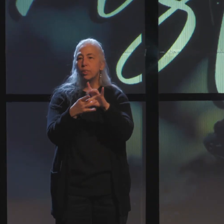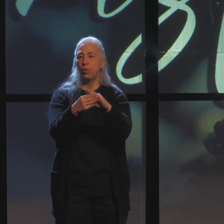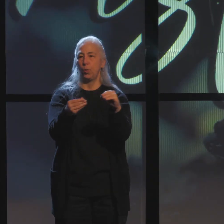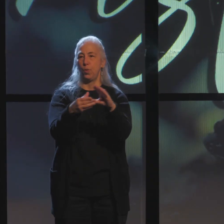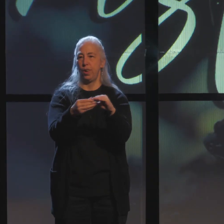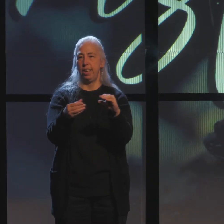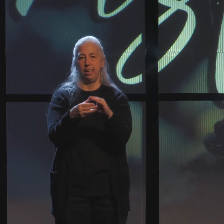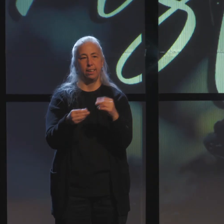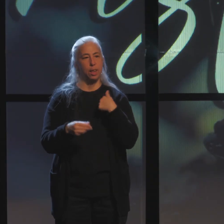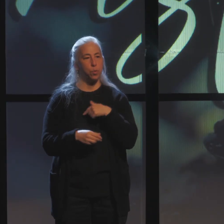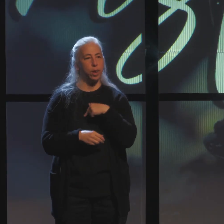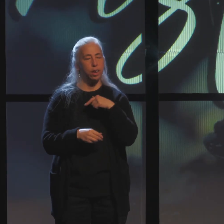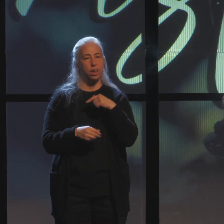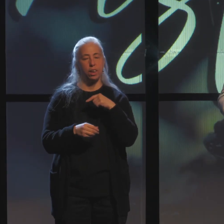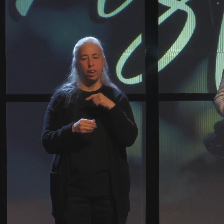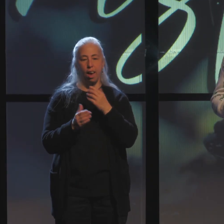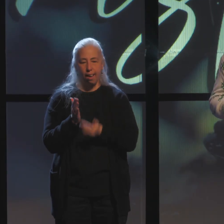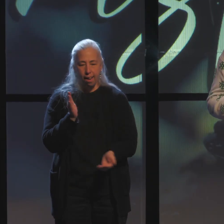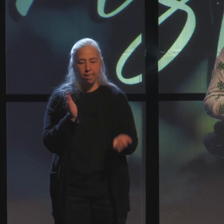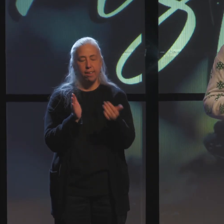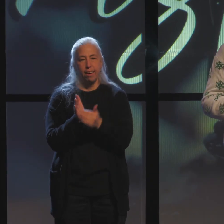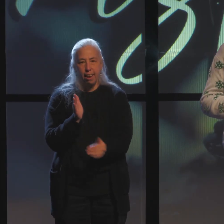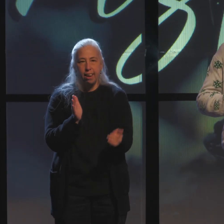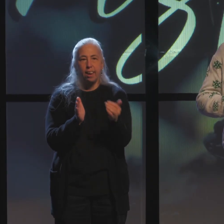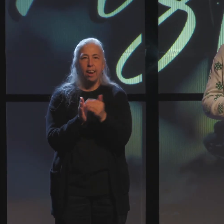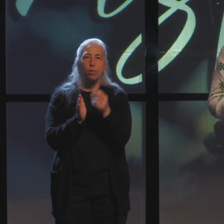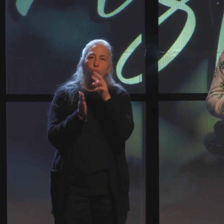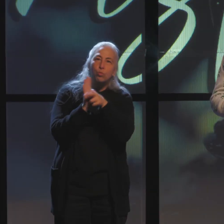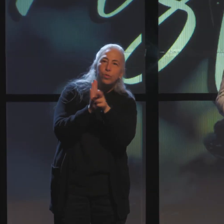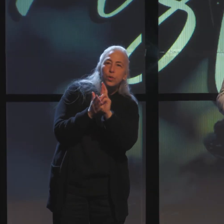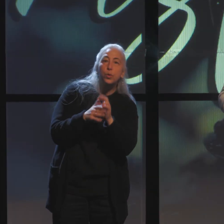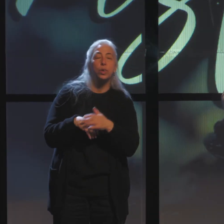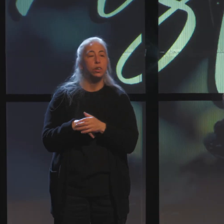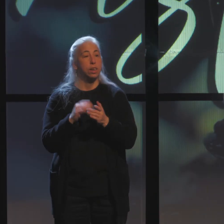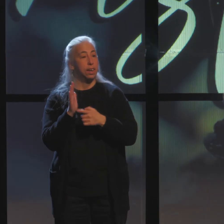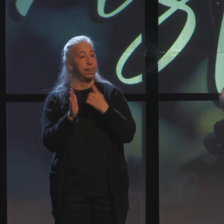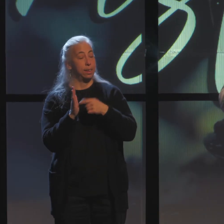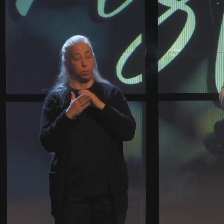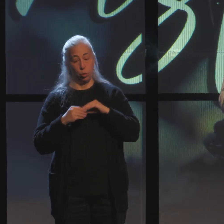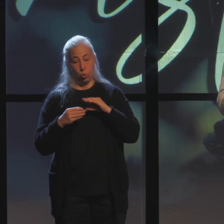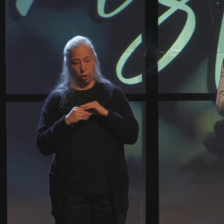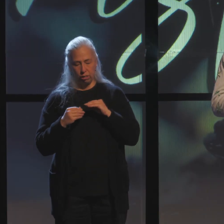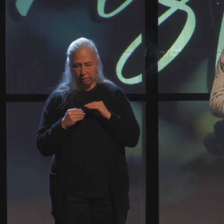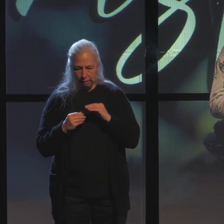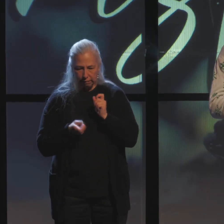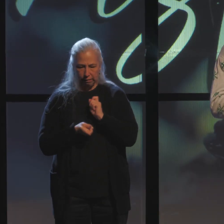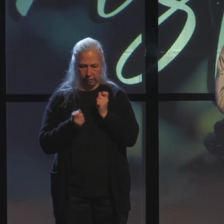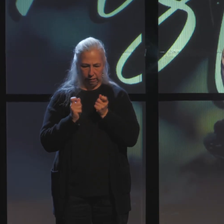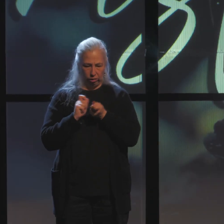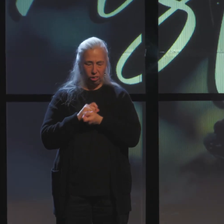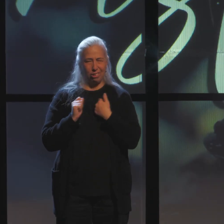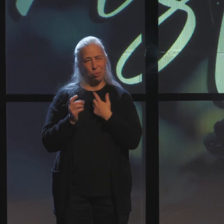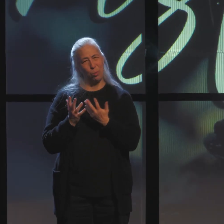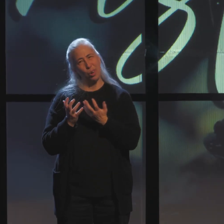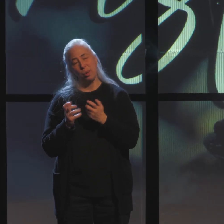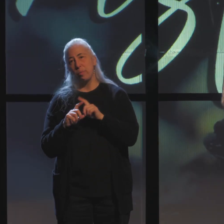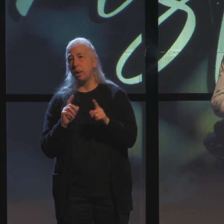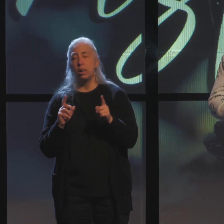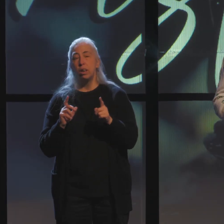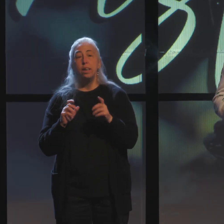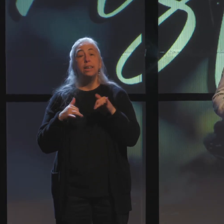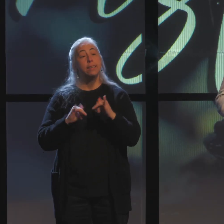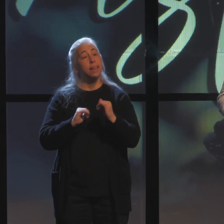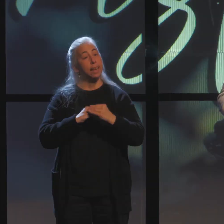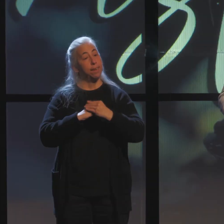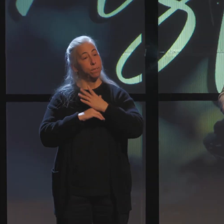replay, chapters sometimes we wish we could rewrite. And these memories, right, they still shape who we